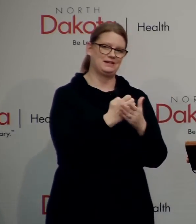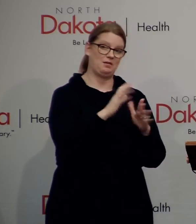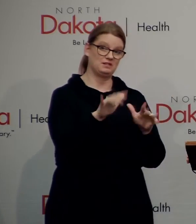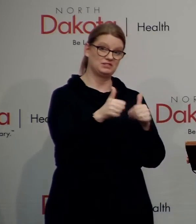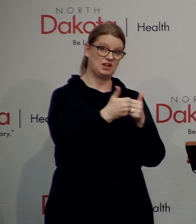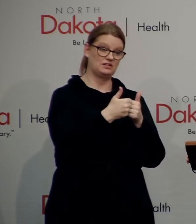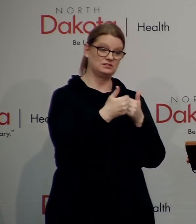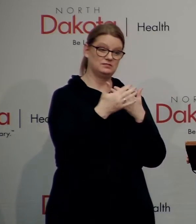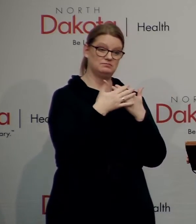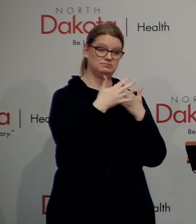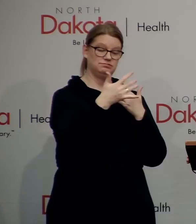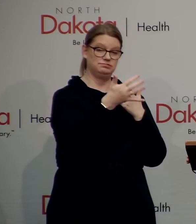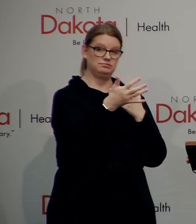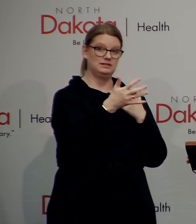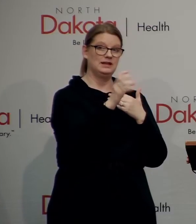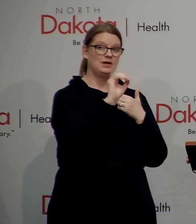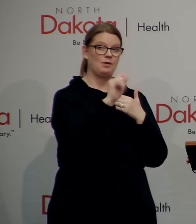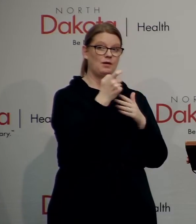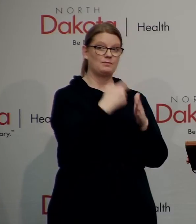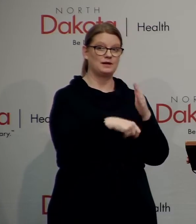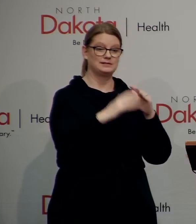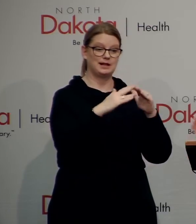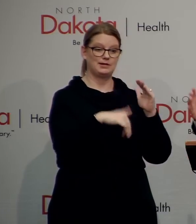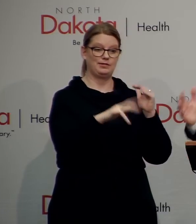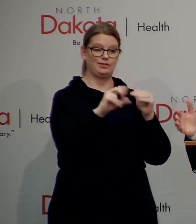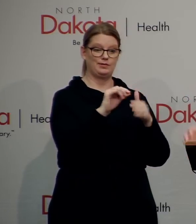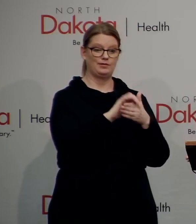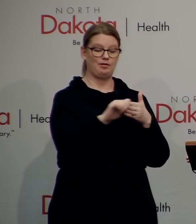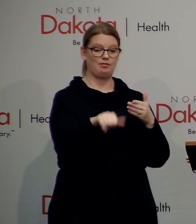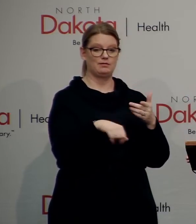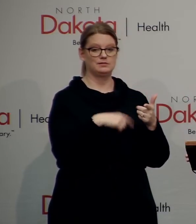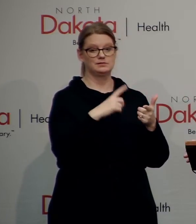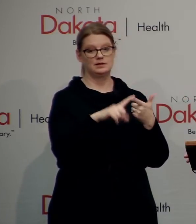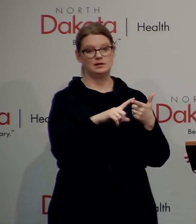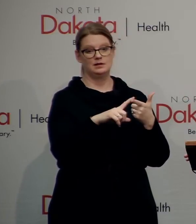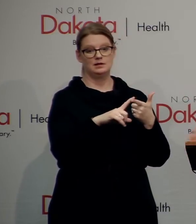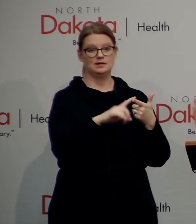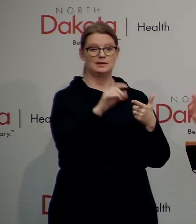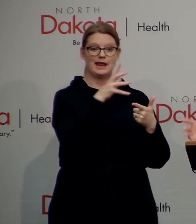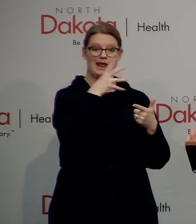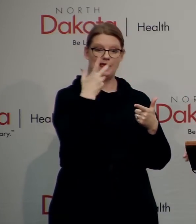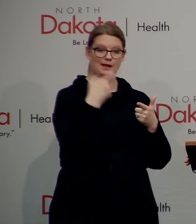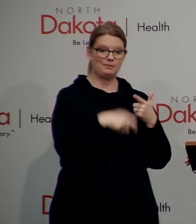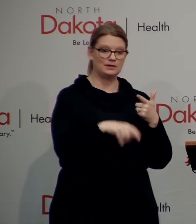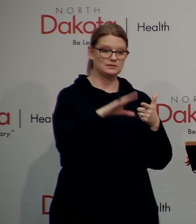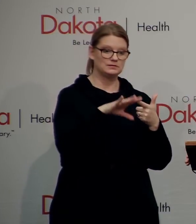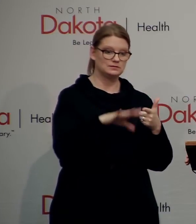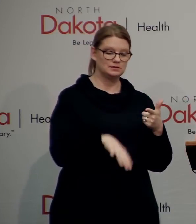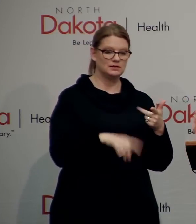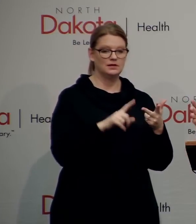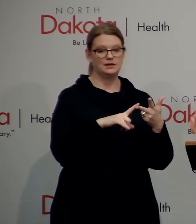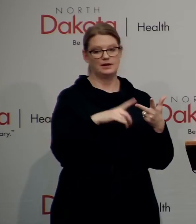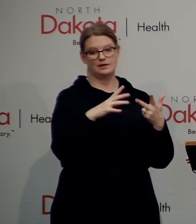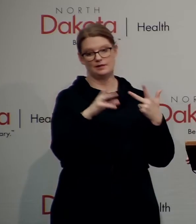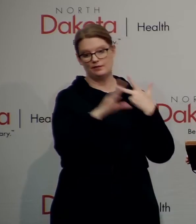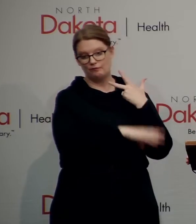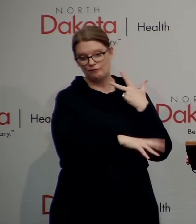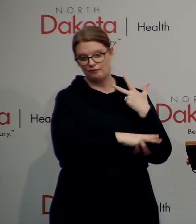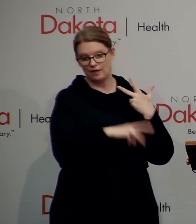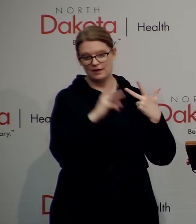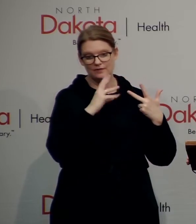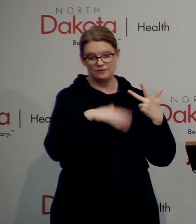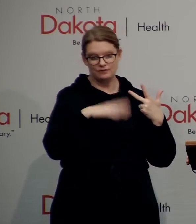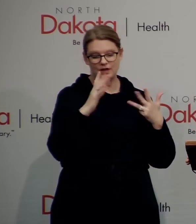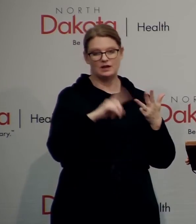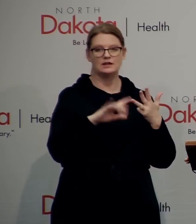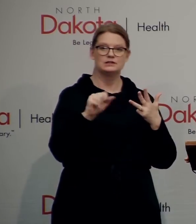at a time when we've got oil prices under $30. We've got depressed ag prices. We had the fall flooding in agriculture. We got challenges in the